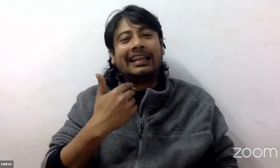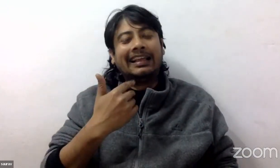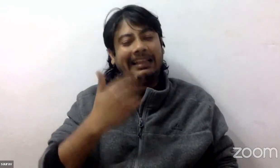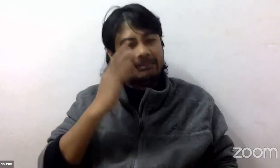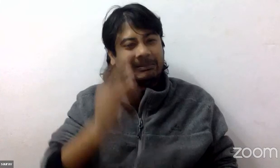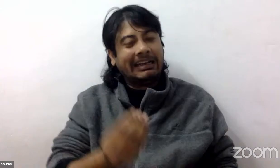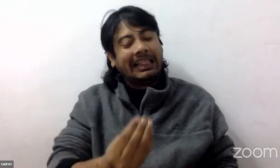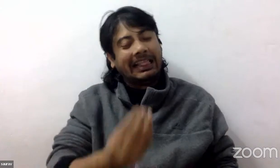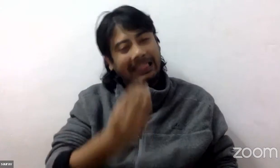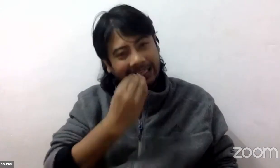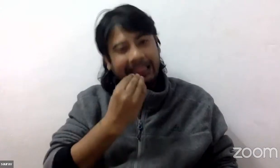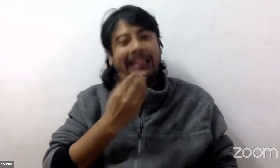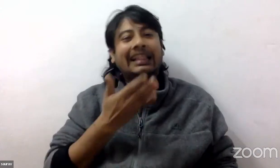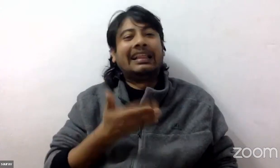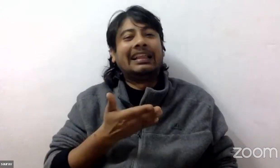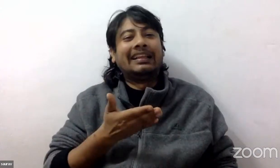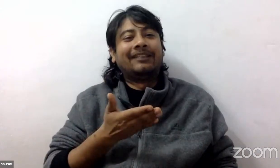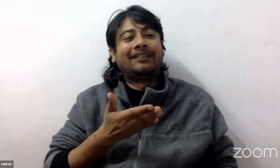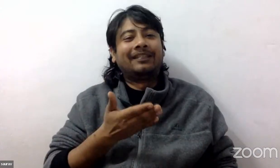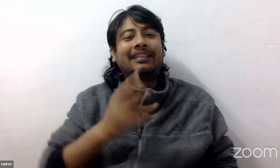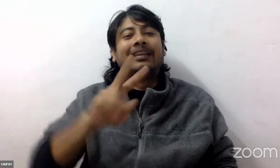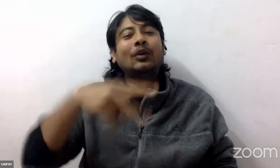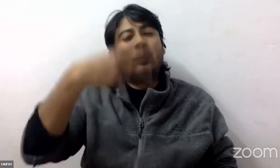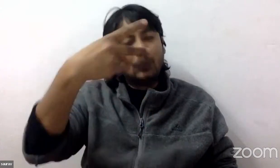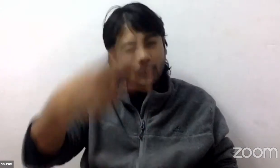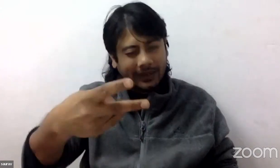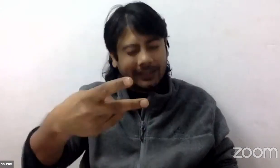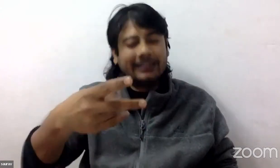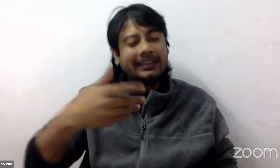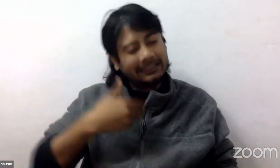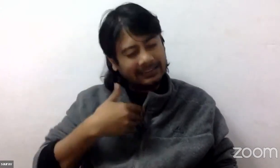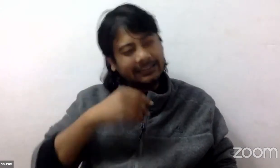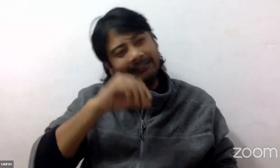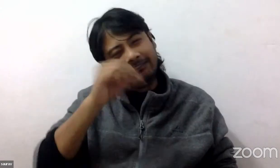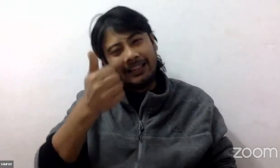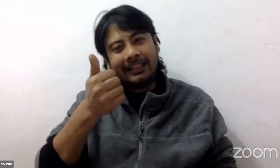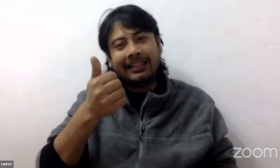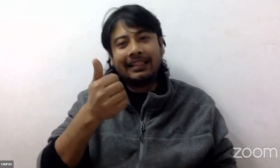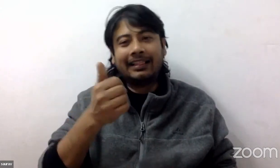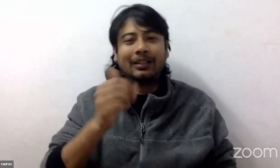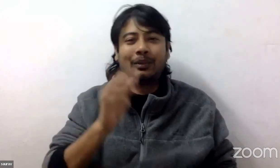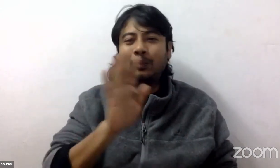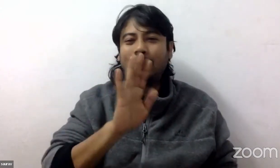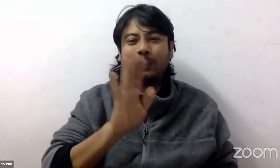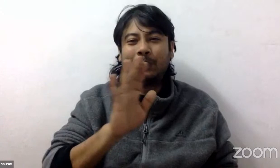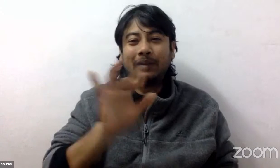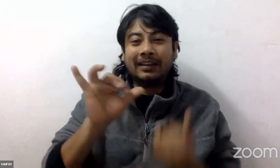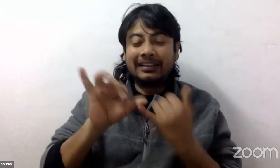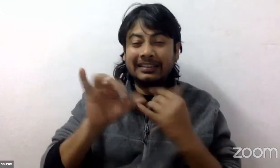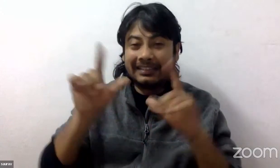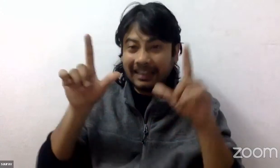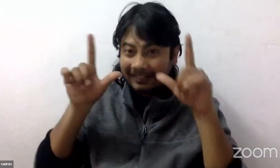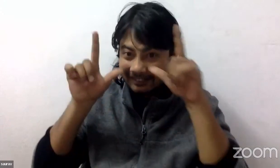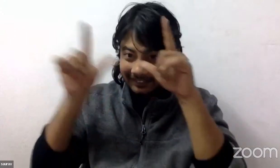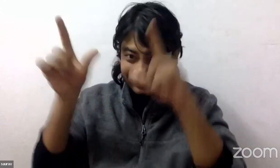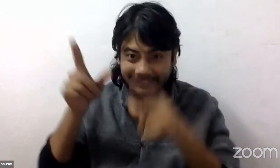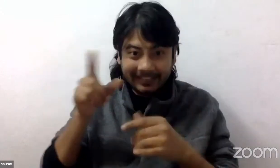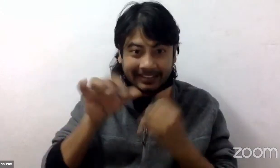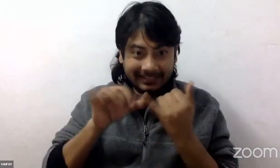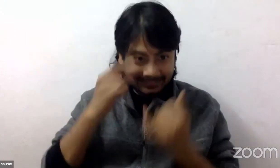not do that because Krishna is not stupid fool. Krishna is a very clever person. He knows what is